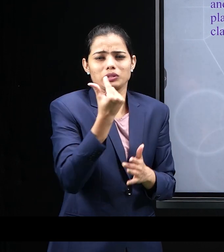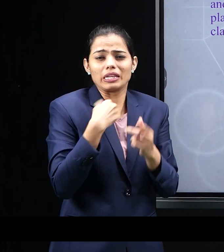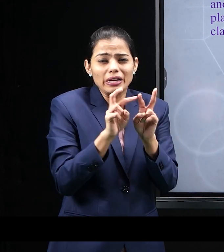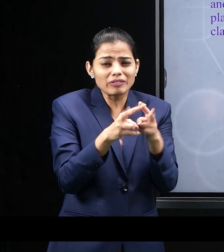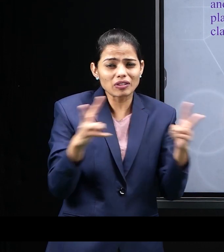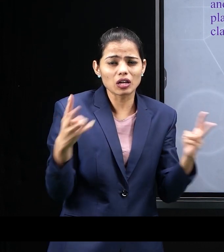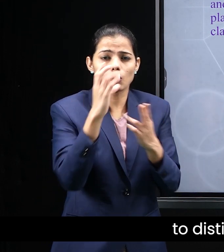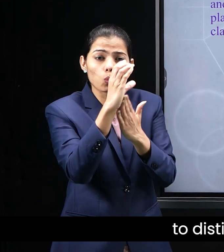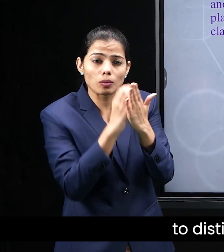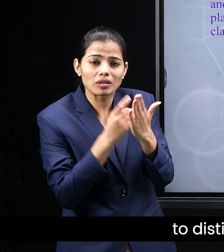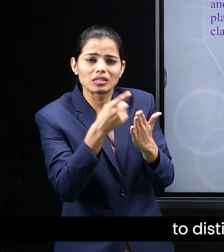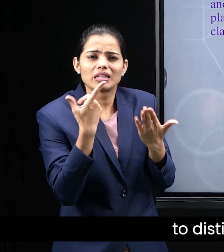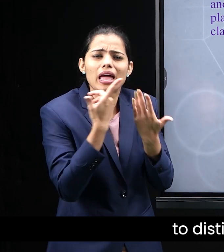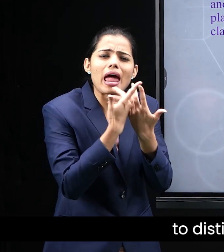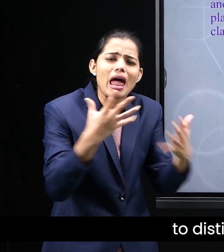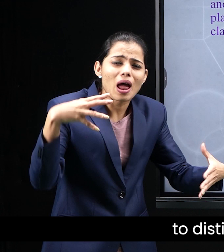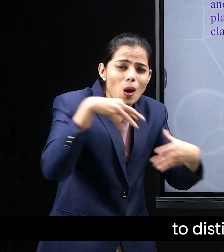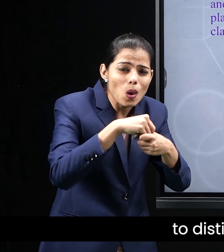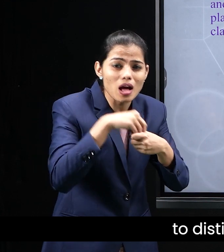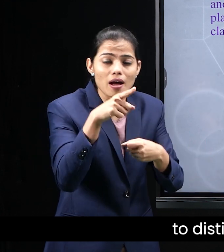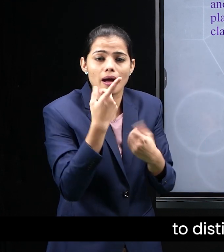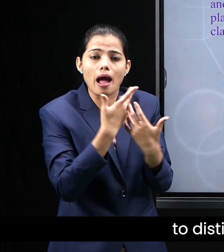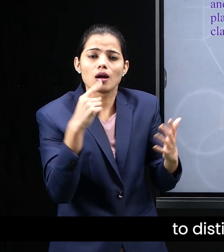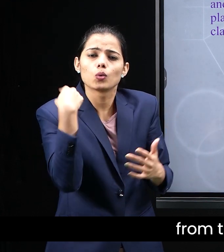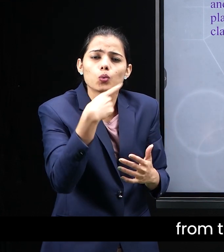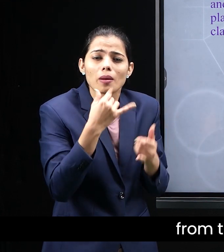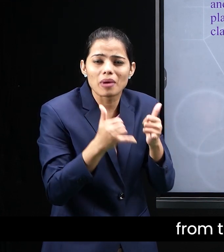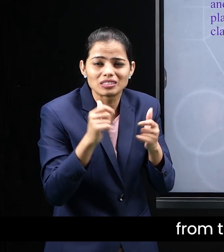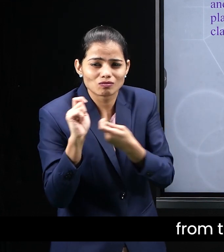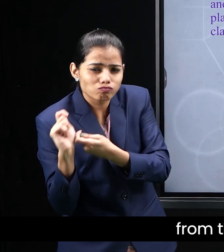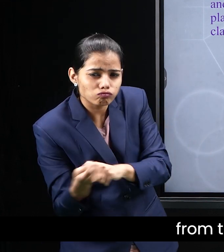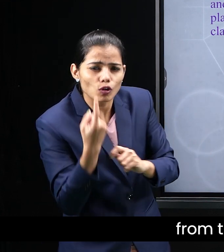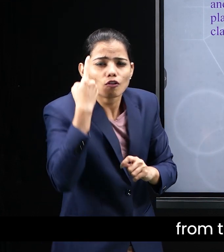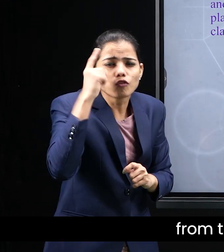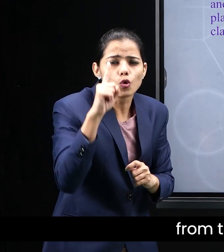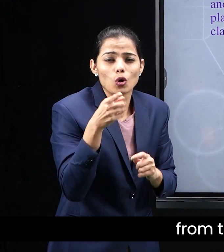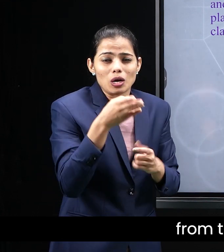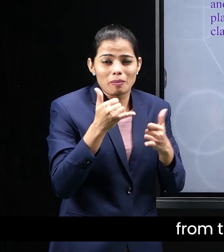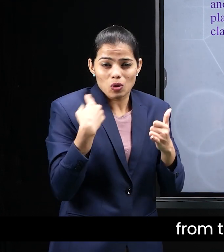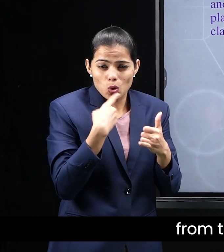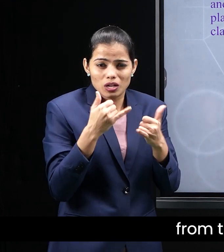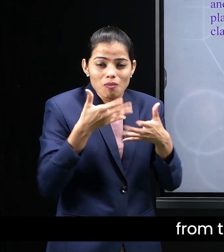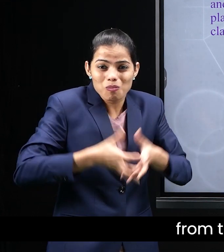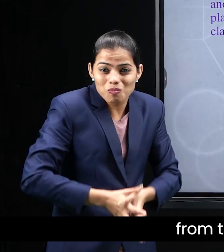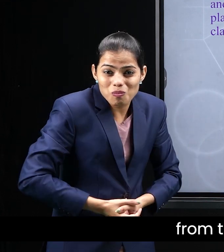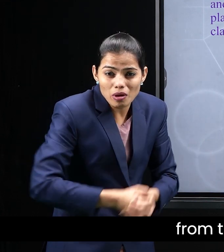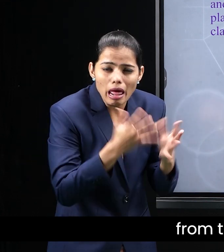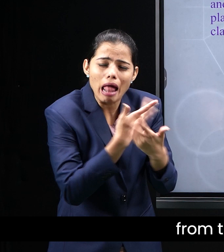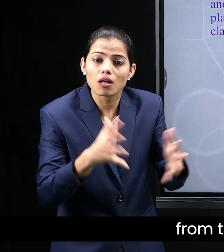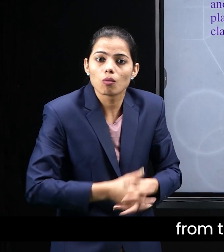colors to distinguish those who play cricket from those who play volleyball, etc.